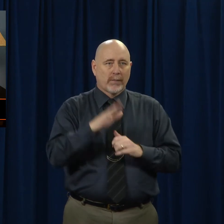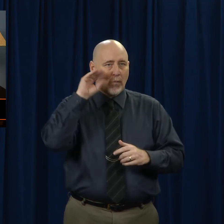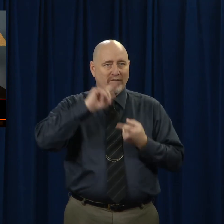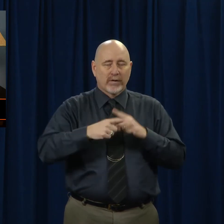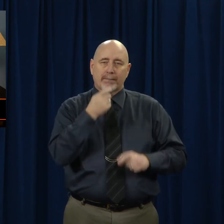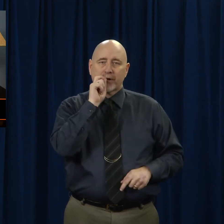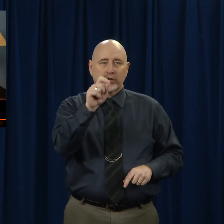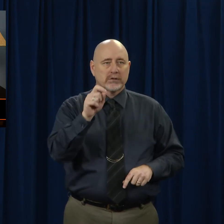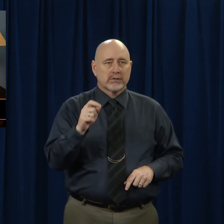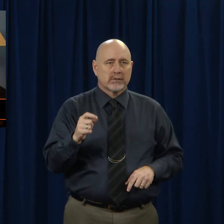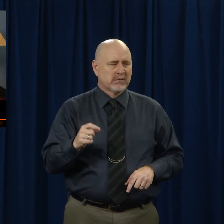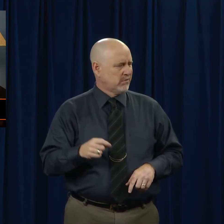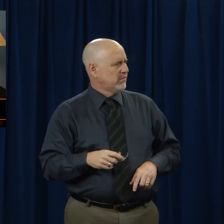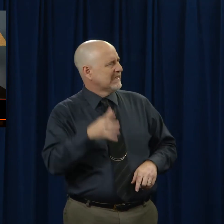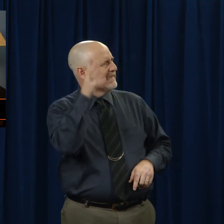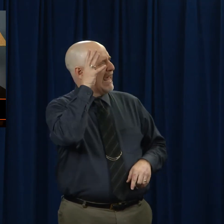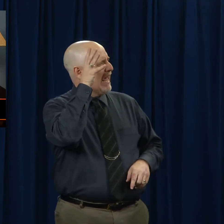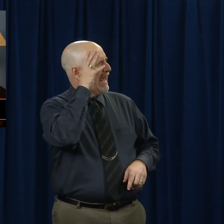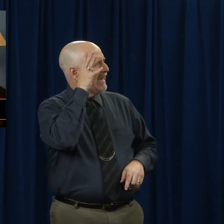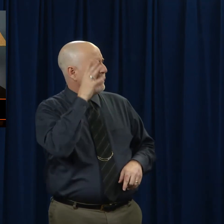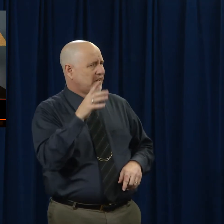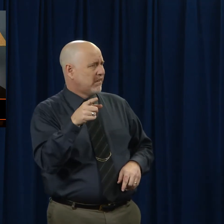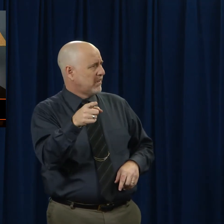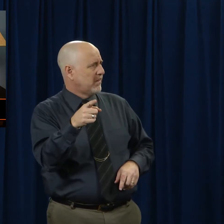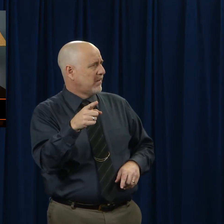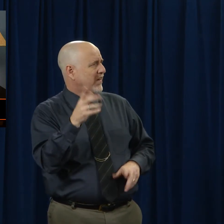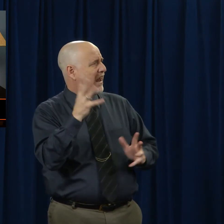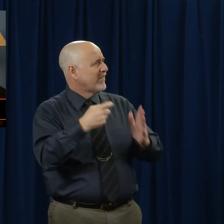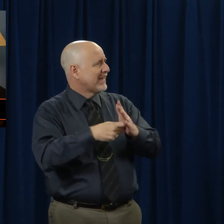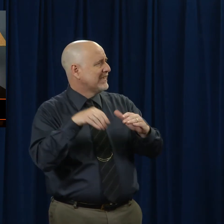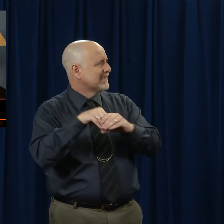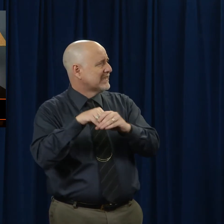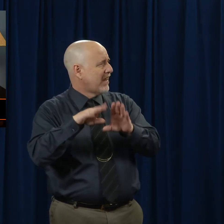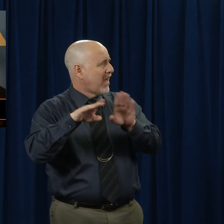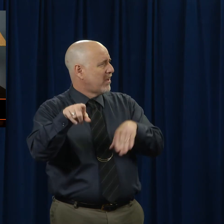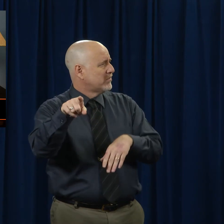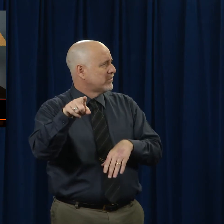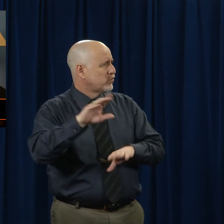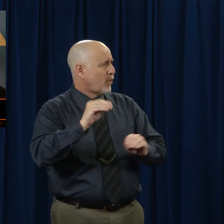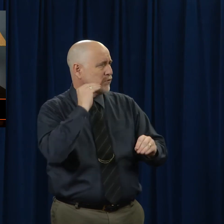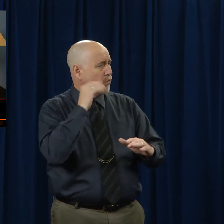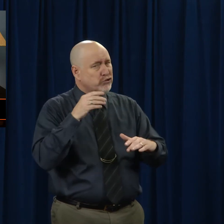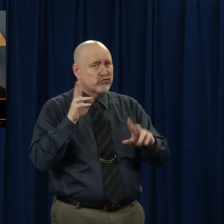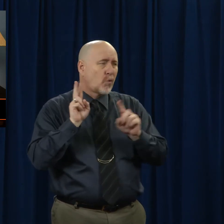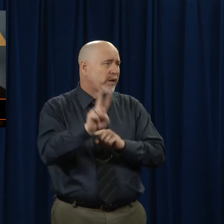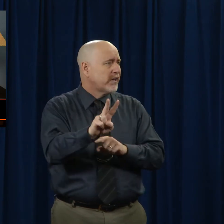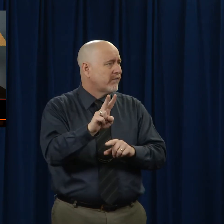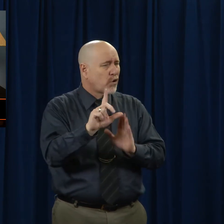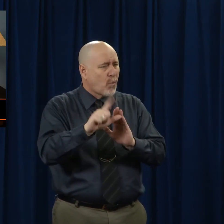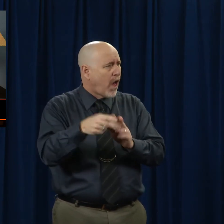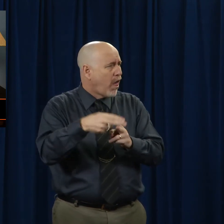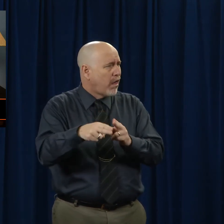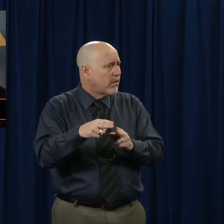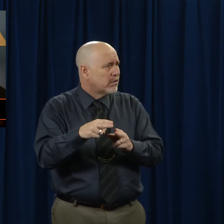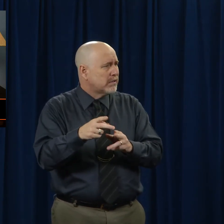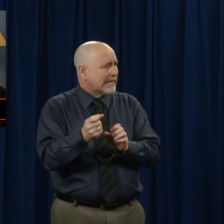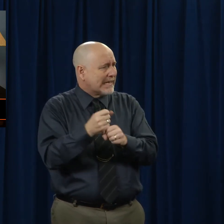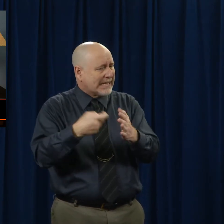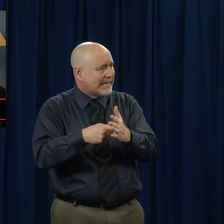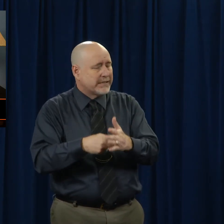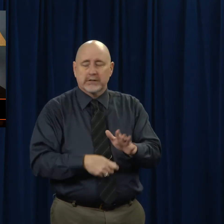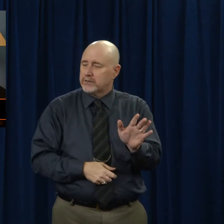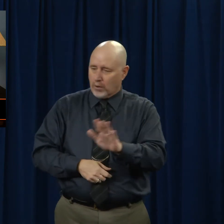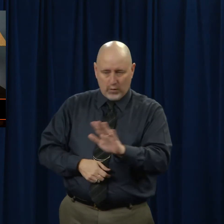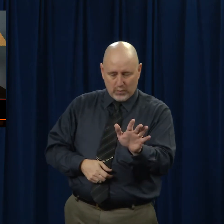boyfriend. You say, well, but Daddy, what if he left his keys in there and nobody's home, so we just go in for a little while, just for a minute to get